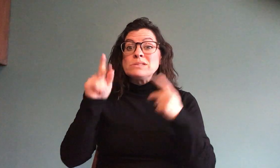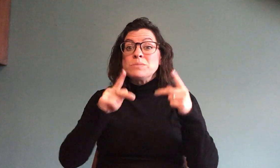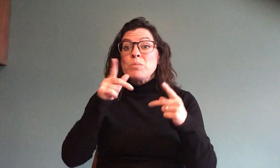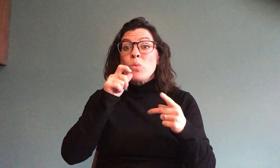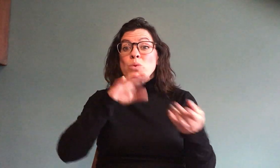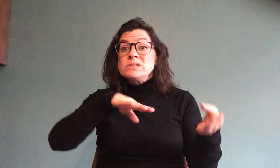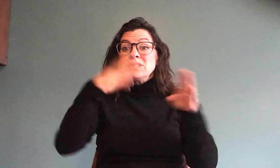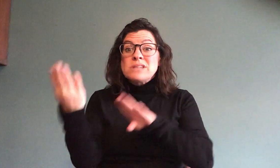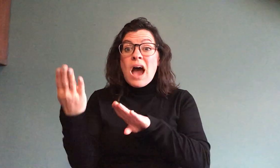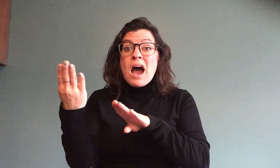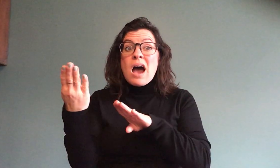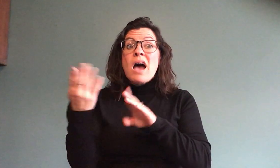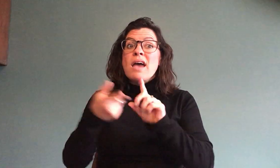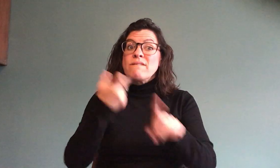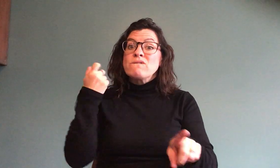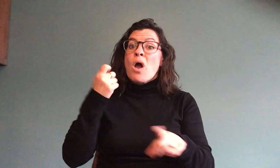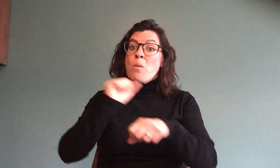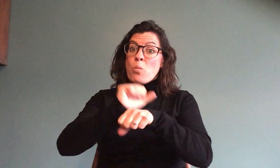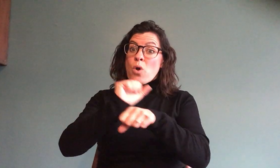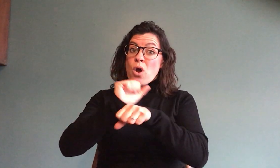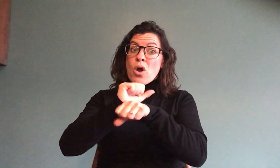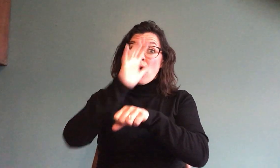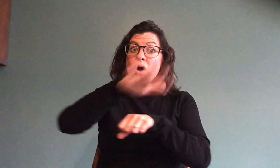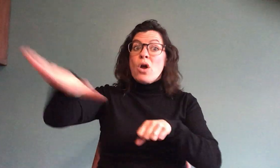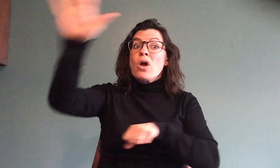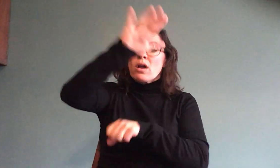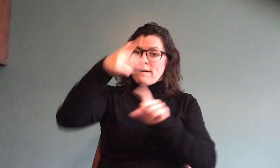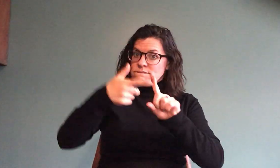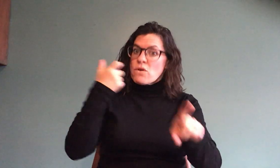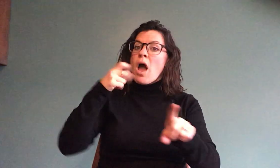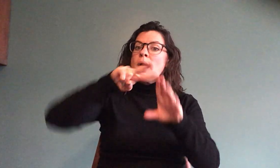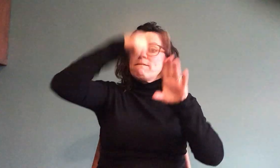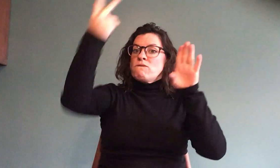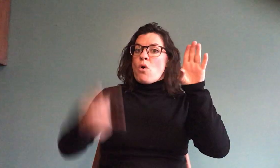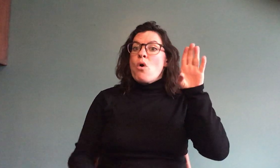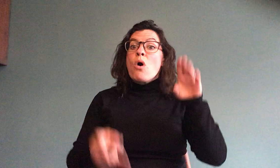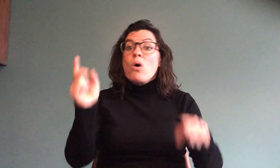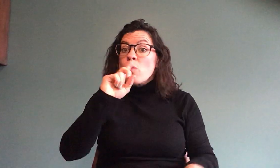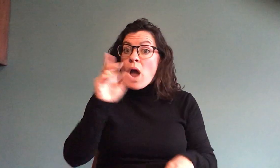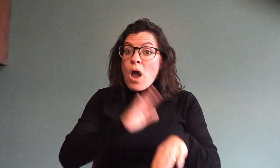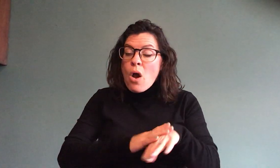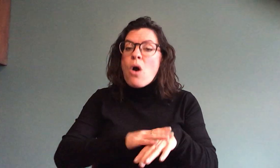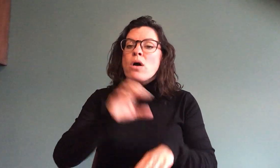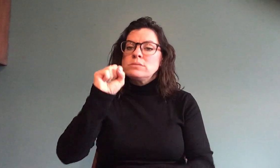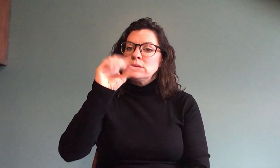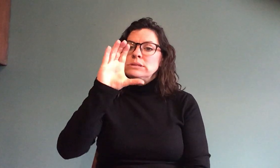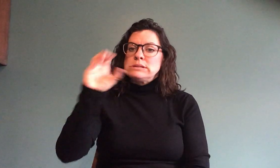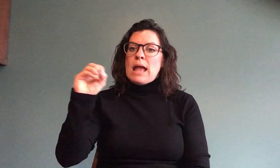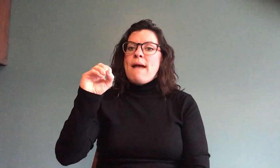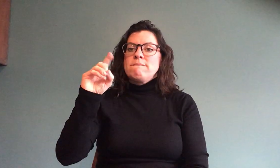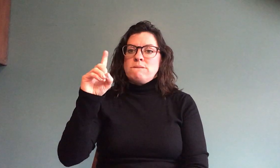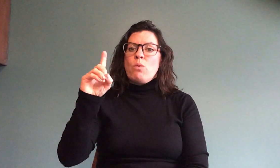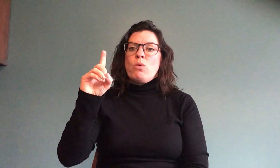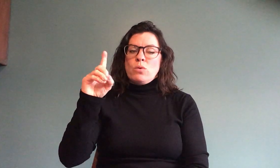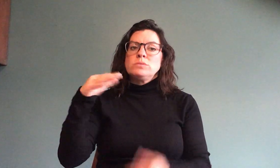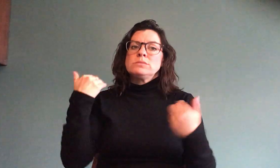in OSHA, we do a lot more. But apparently, this is all they're covering in the book. Okay. So